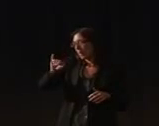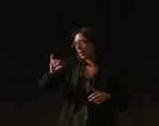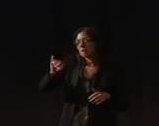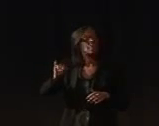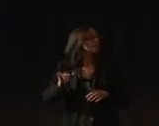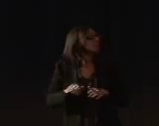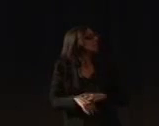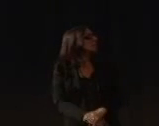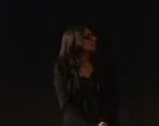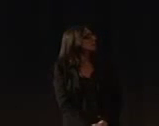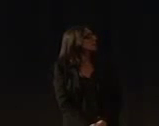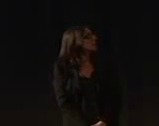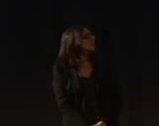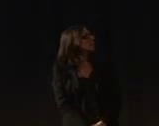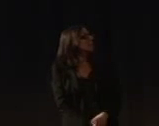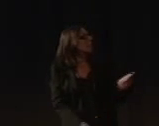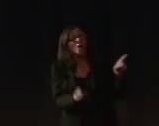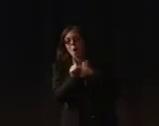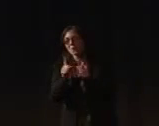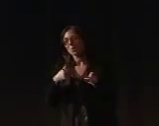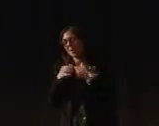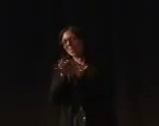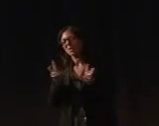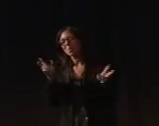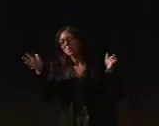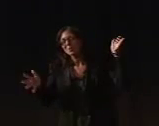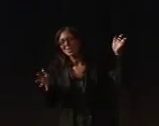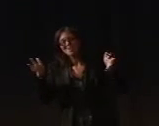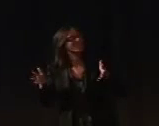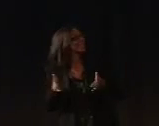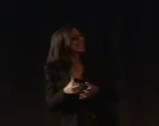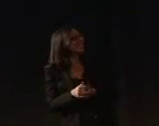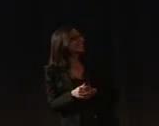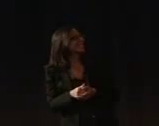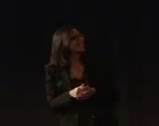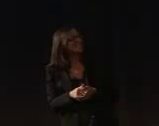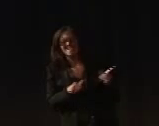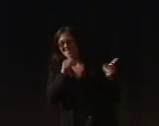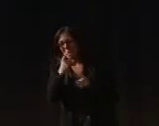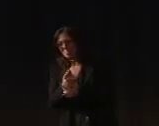there also who is making gestures with voices. So this was not a joke.